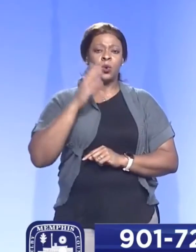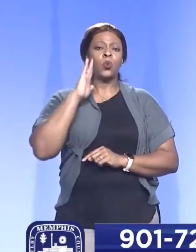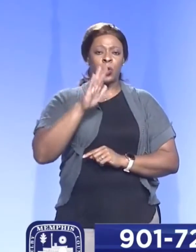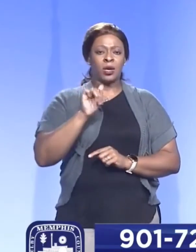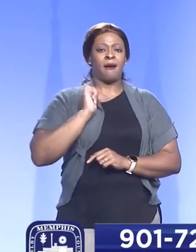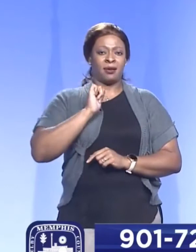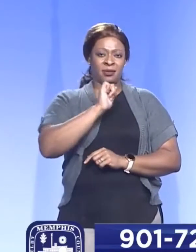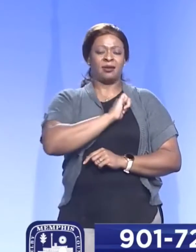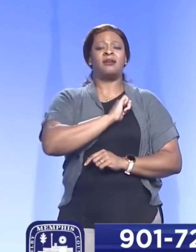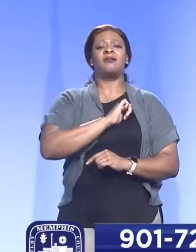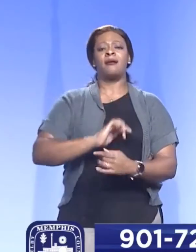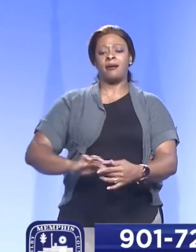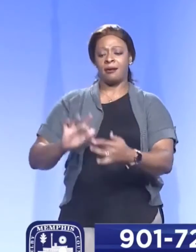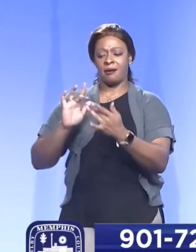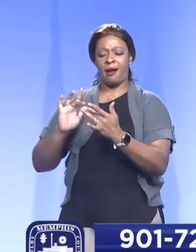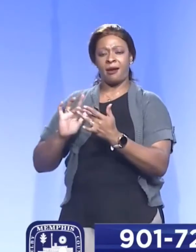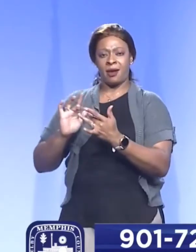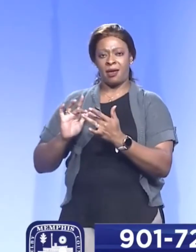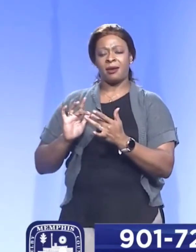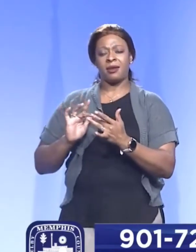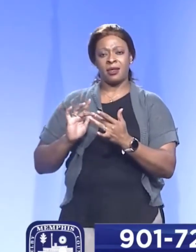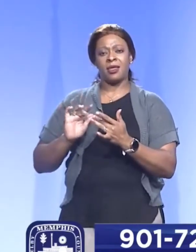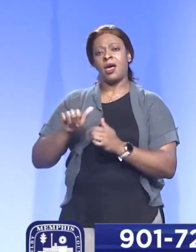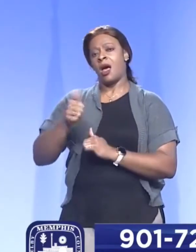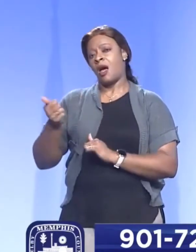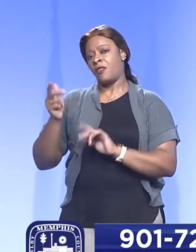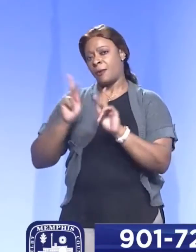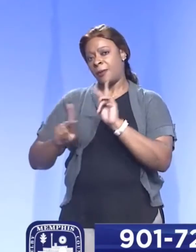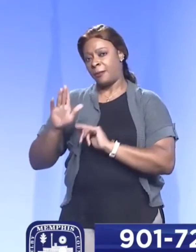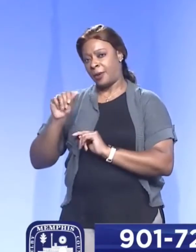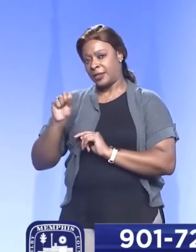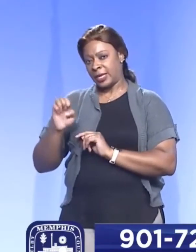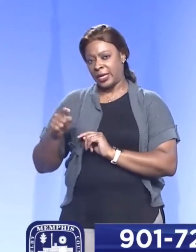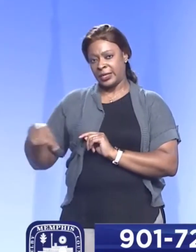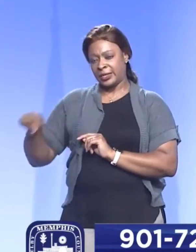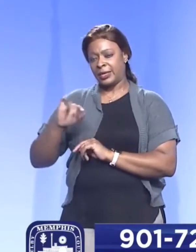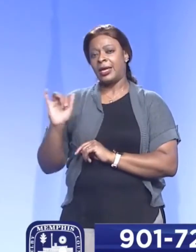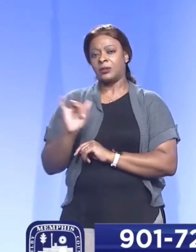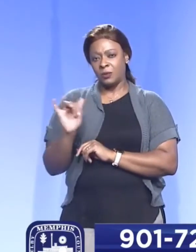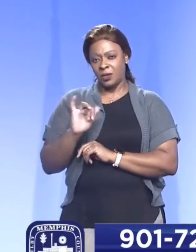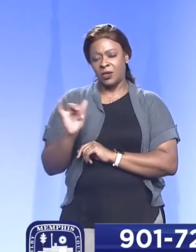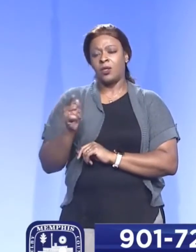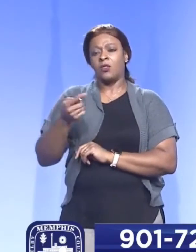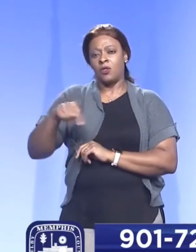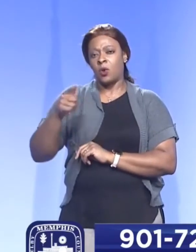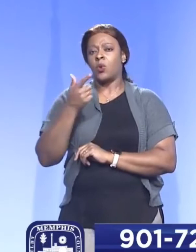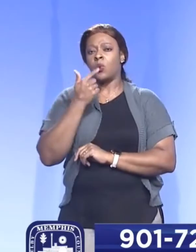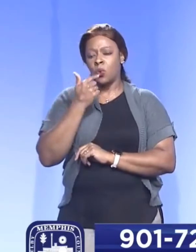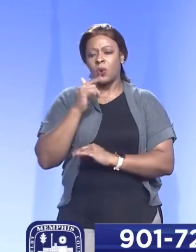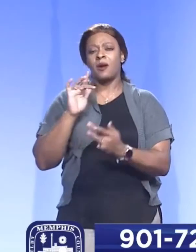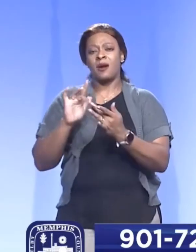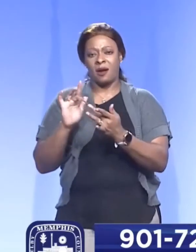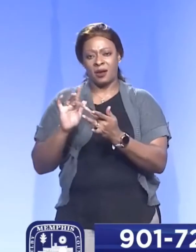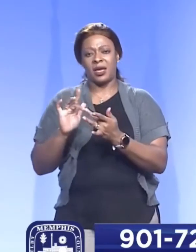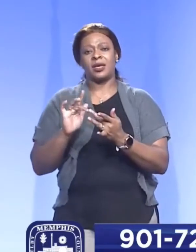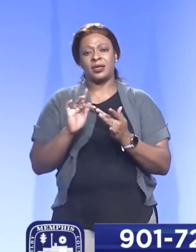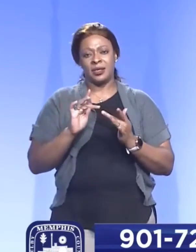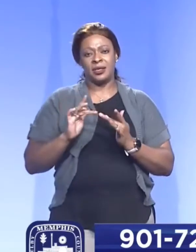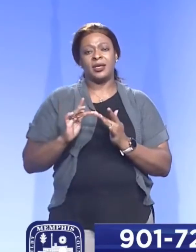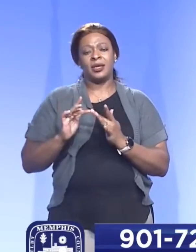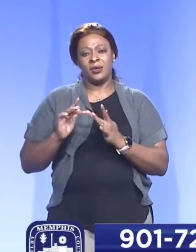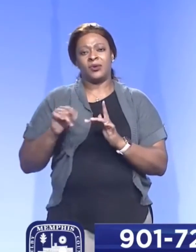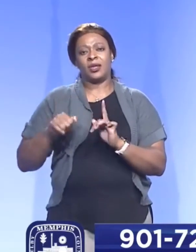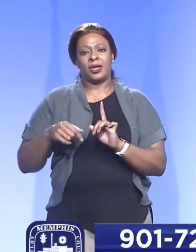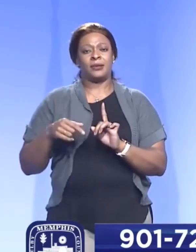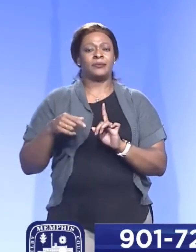indeed contact those cases as well as those who are contact